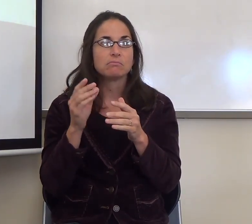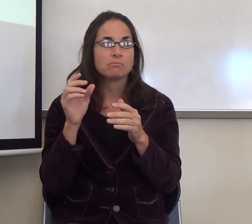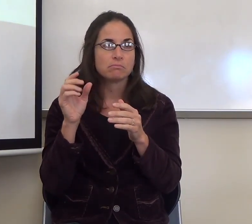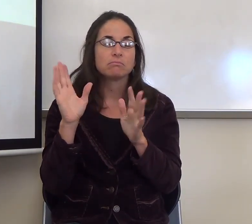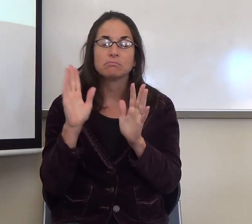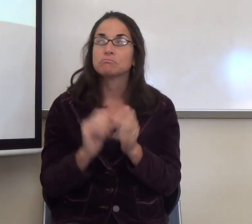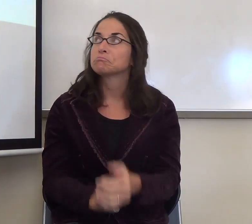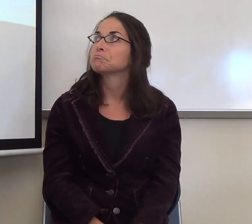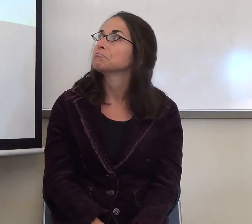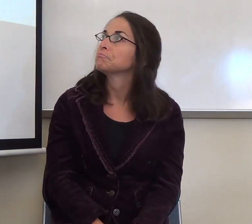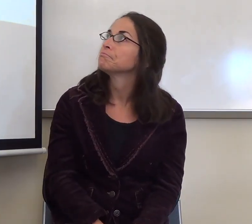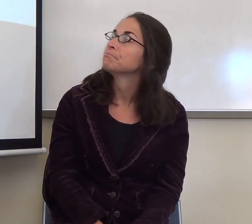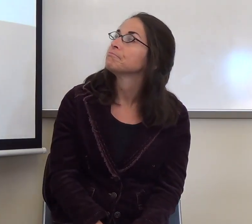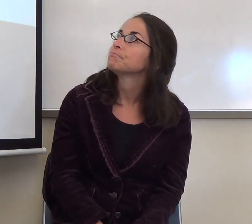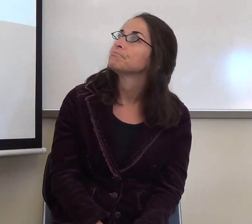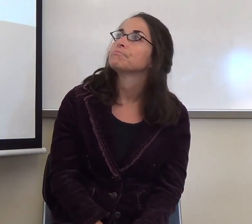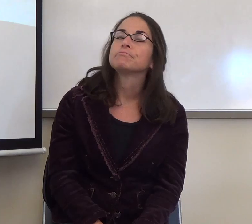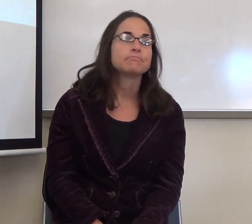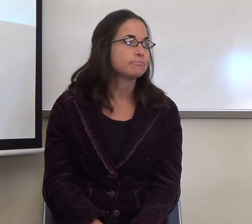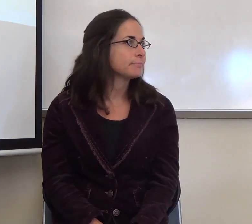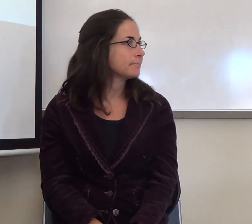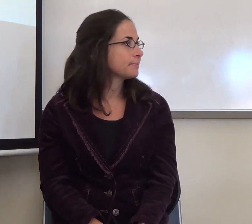Okay, so on the